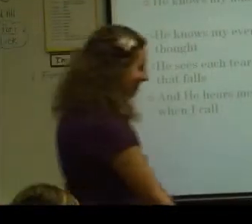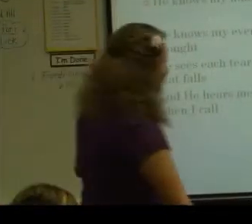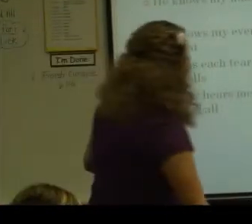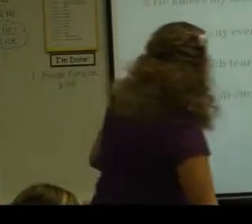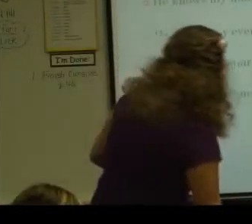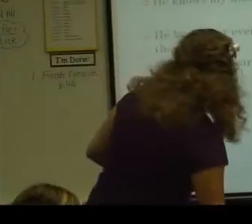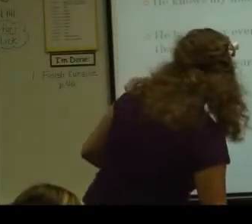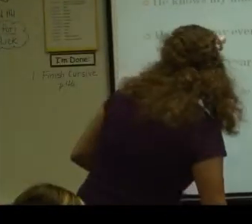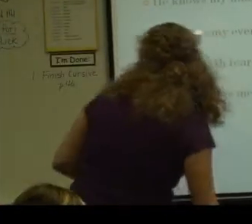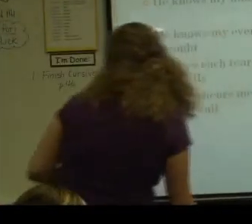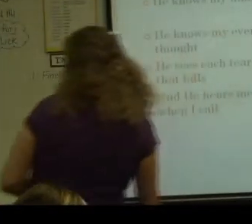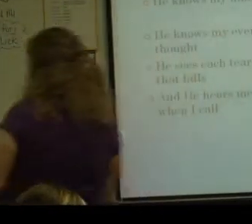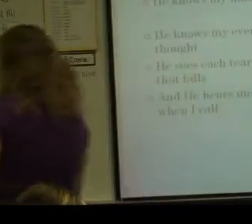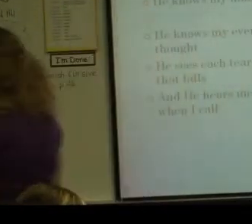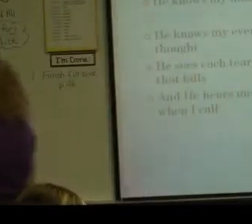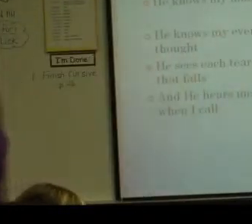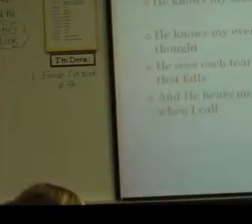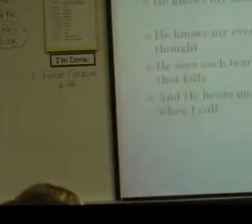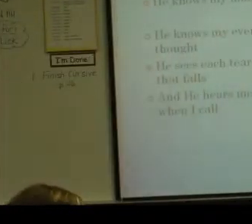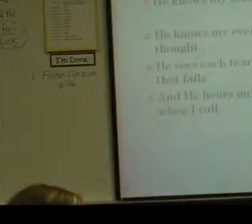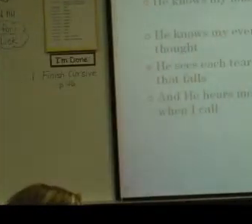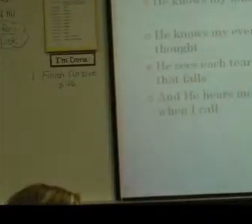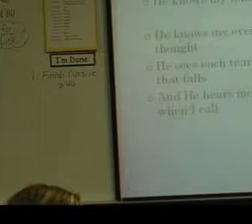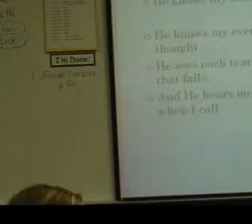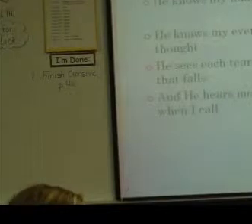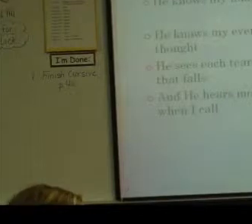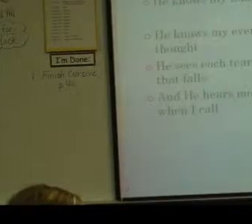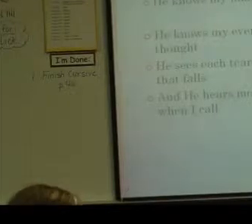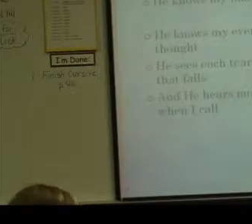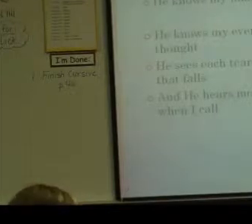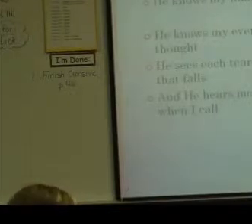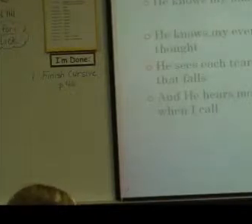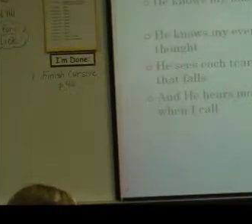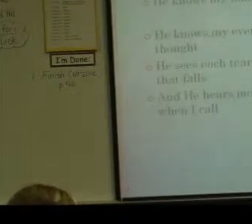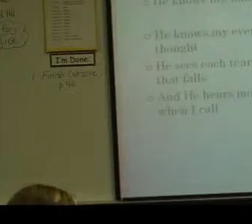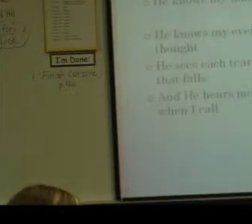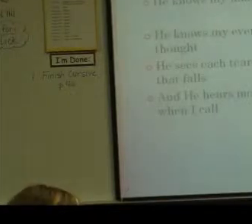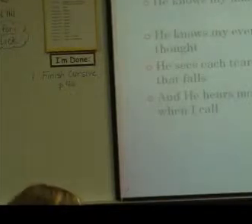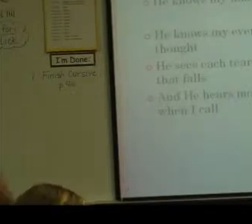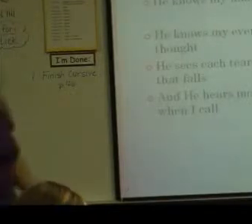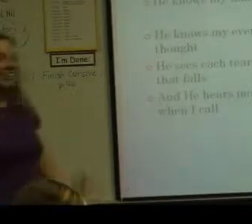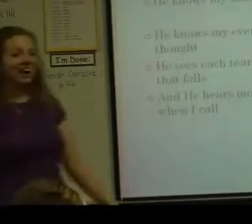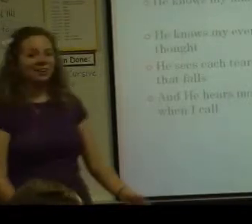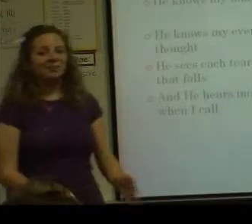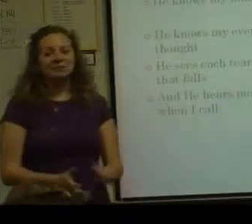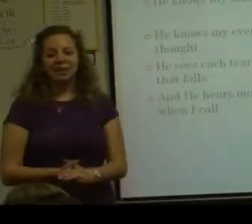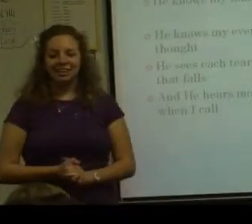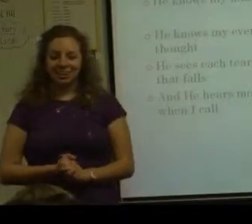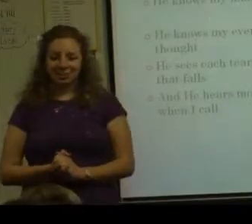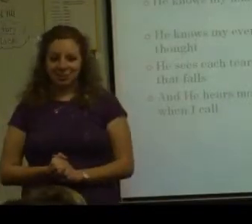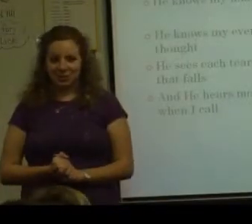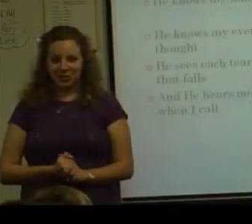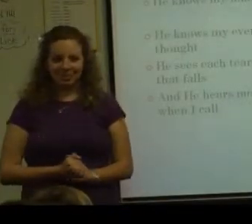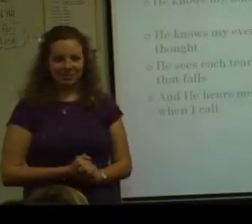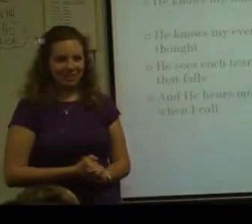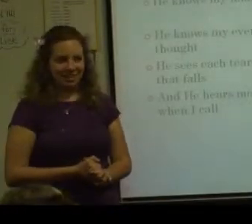pens. There are pens. You like So, translate this. in our remaining 20